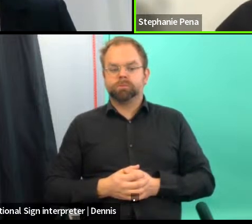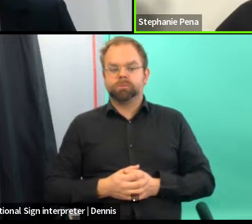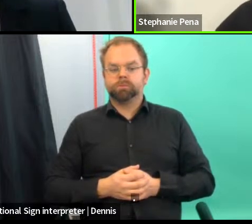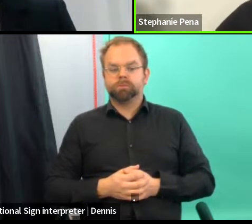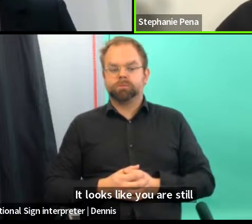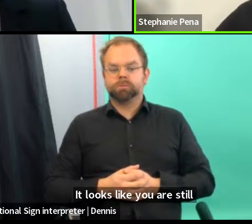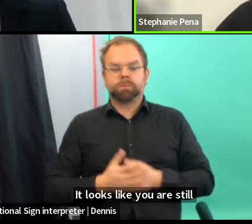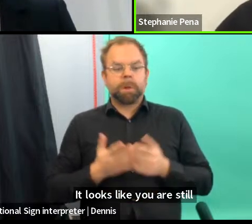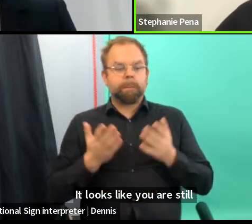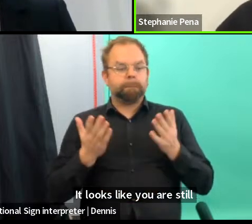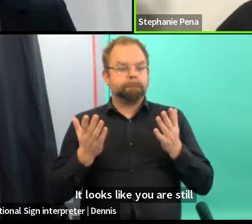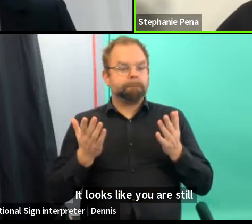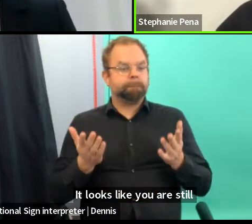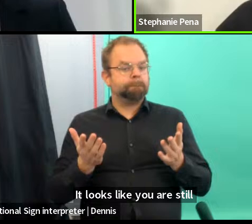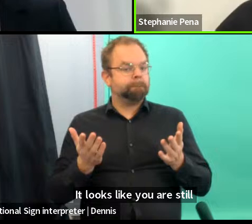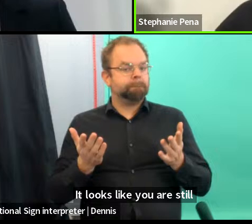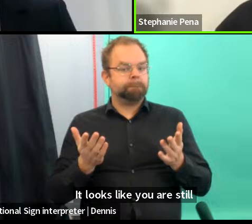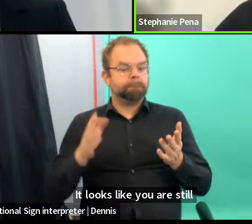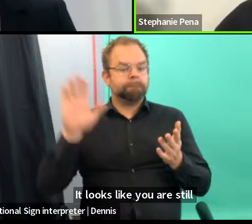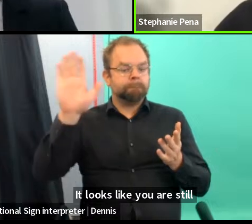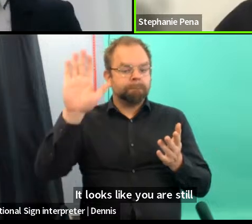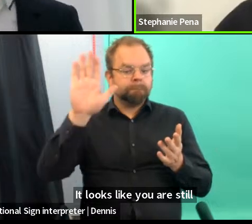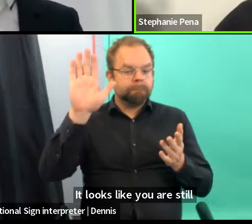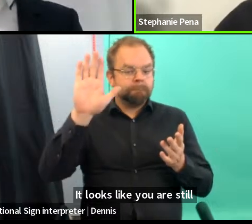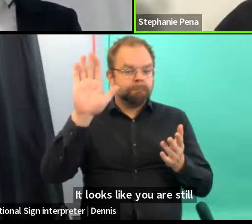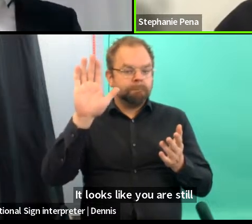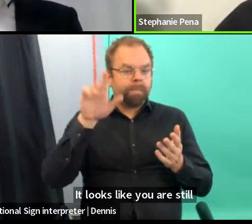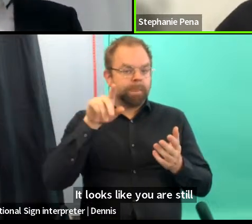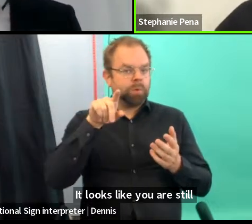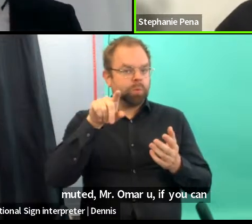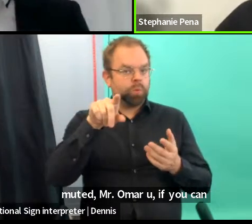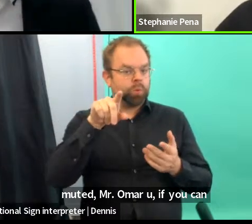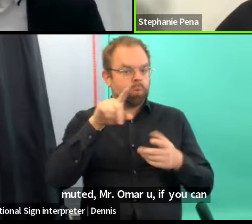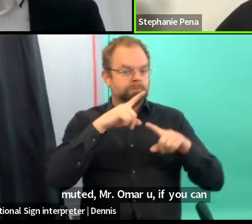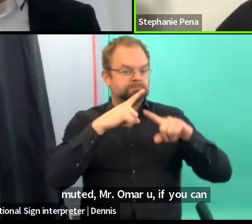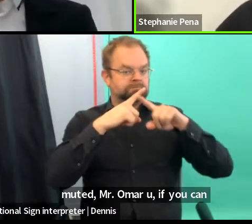your point of your discussion, that would be really great. Thank you.